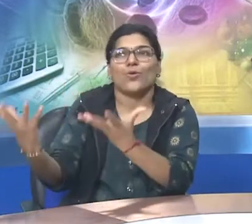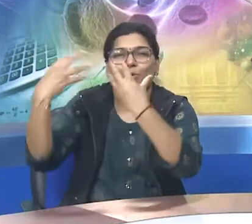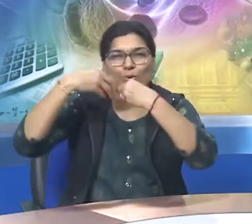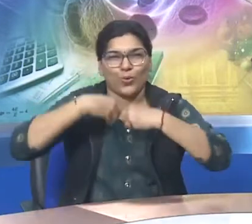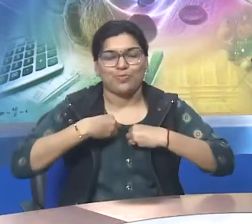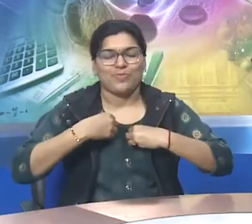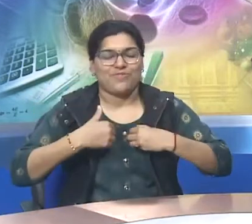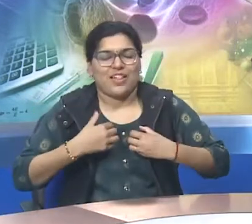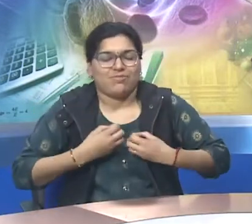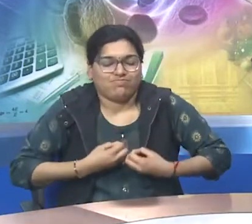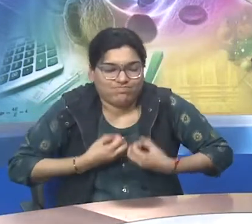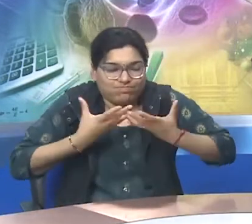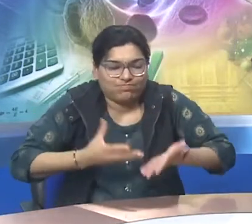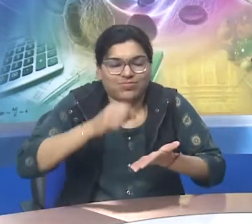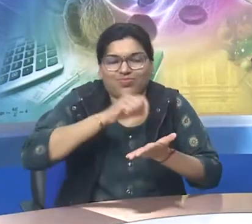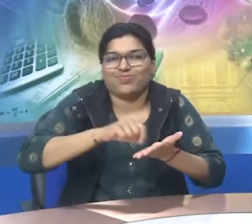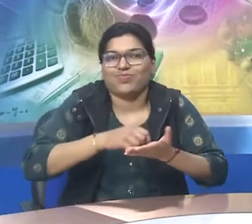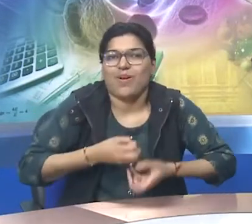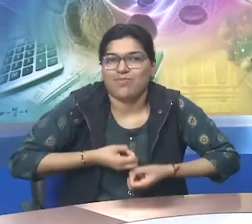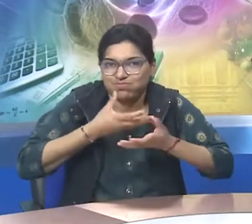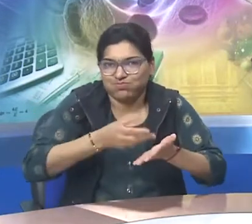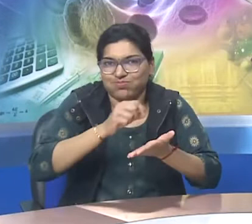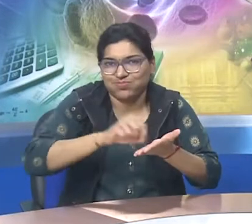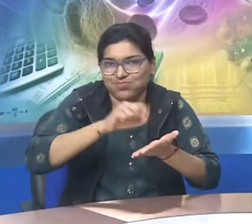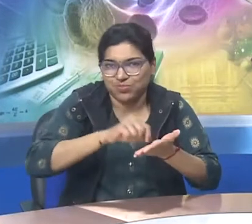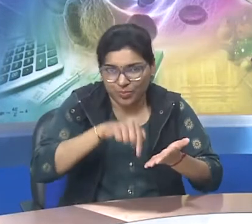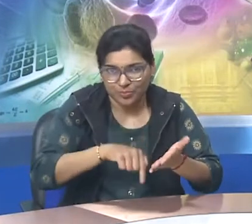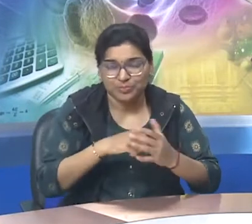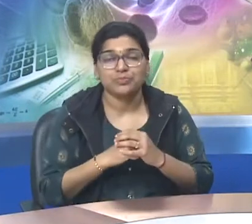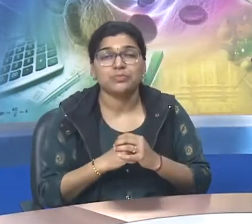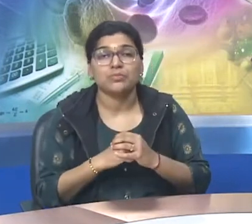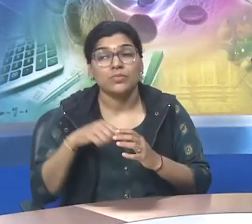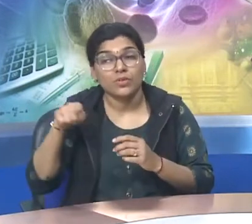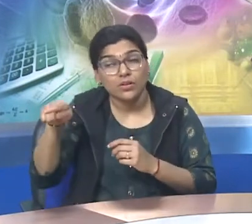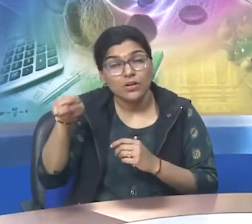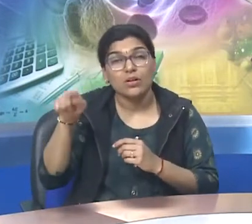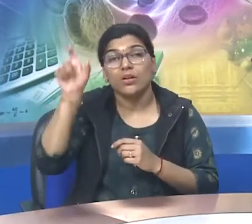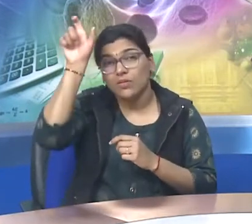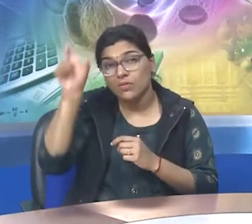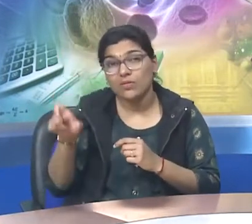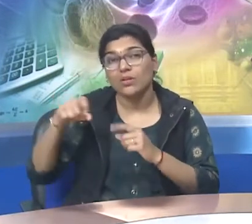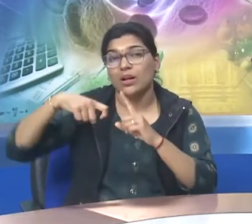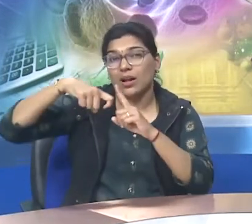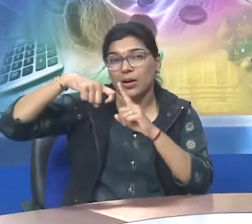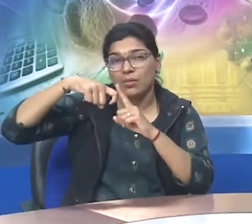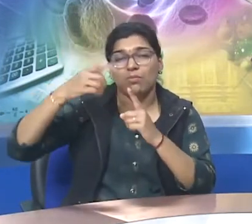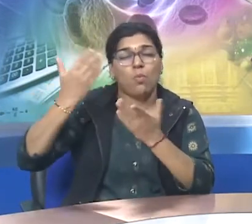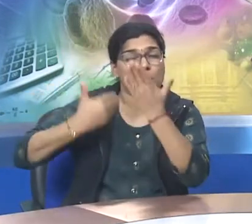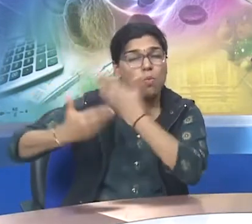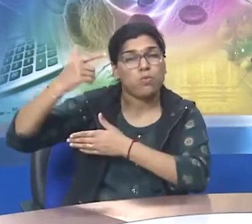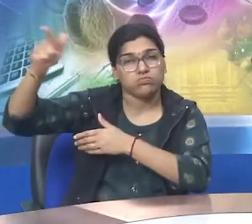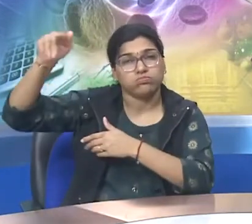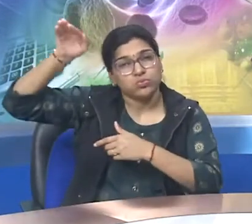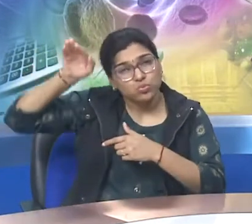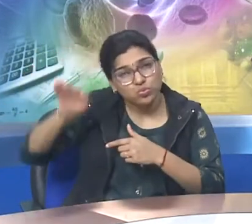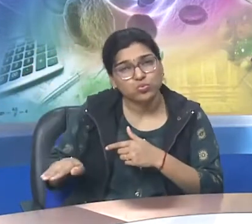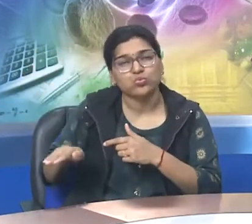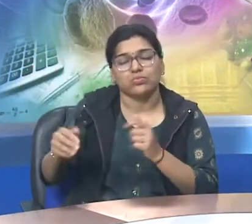because she used to spend her childhood time with her grandmother.